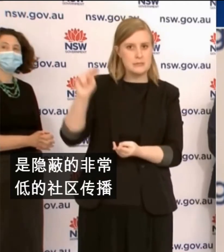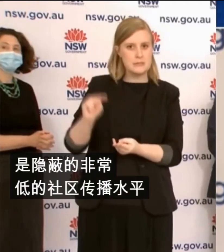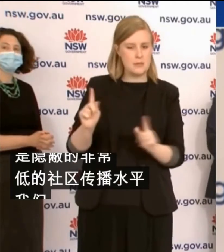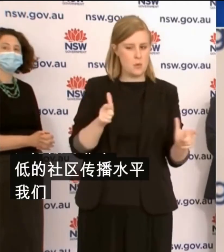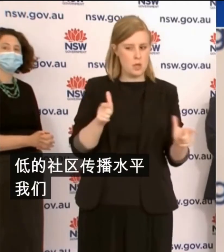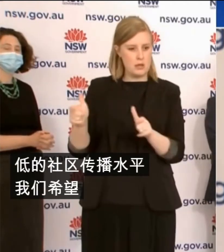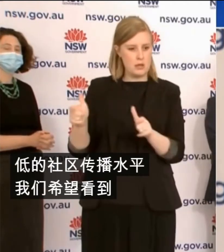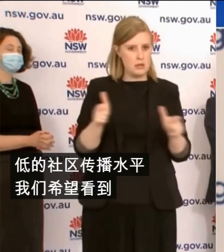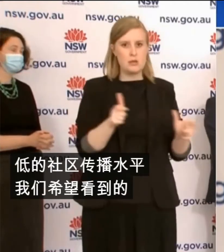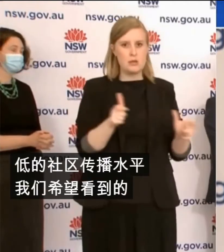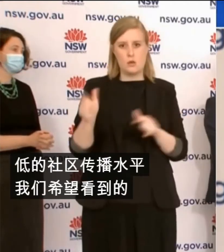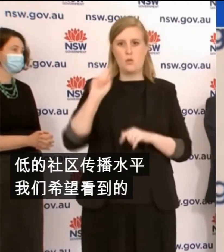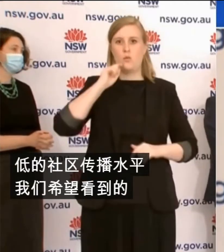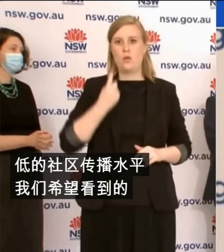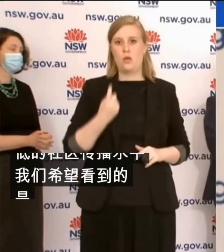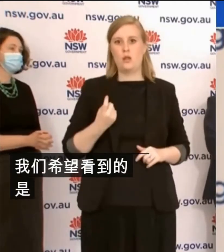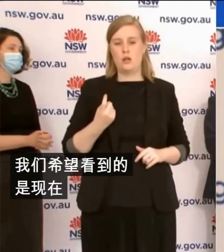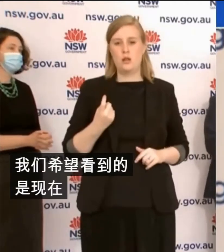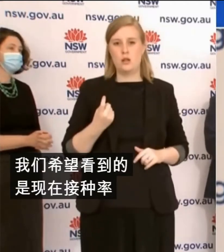transmission, and what we would like to see